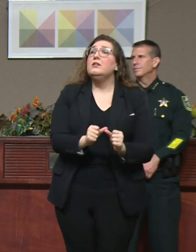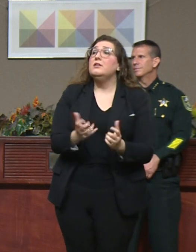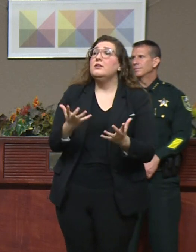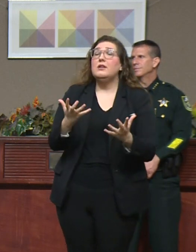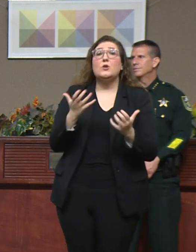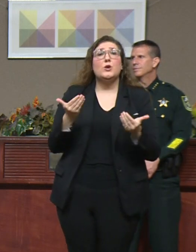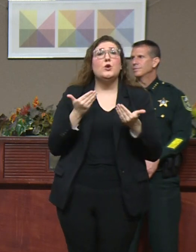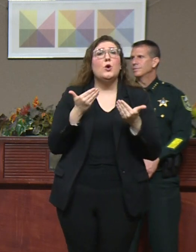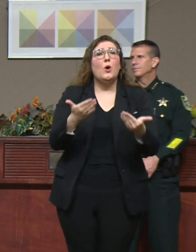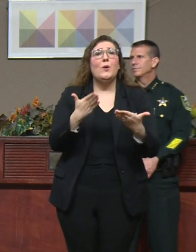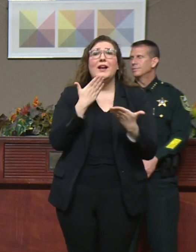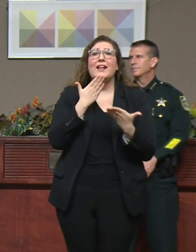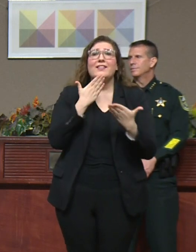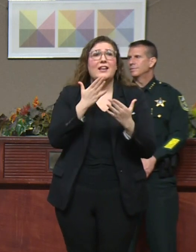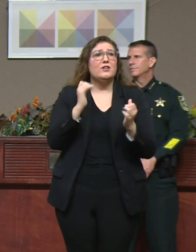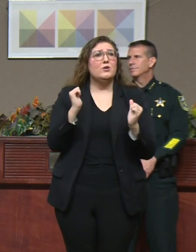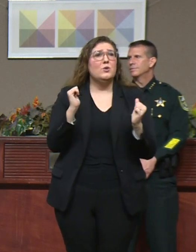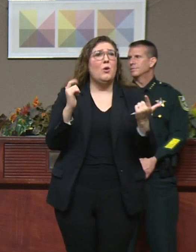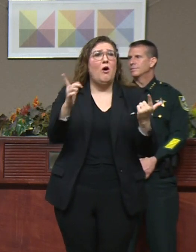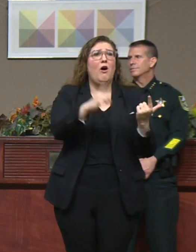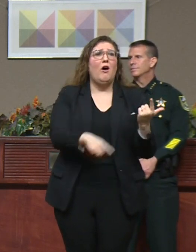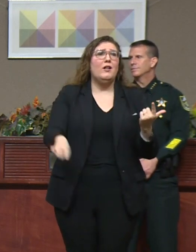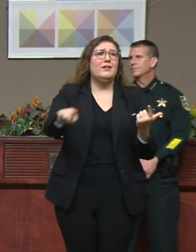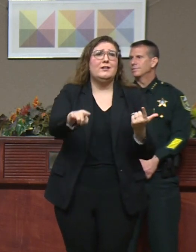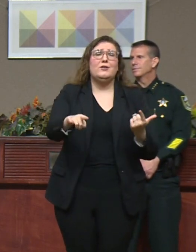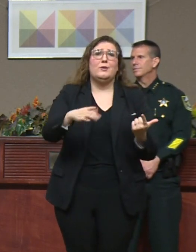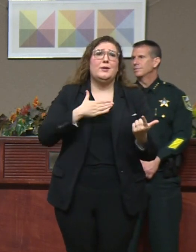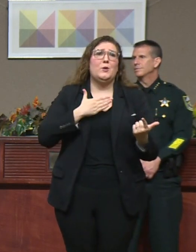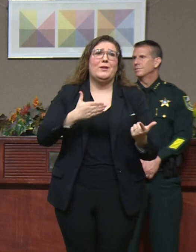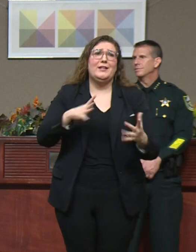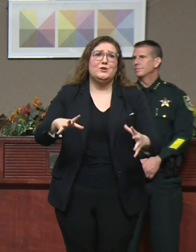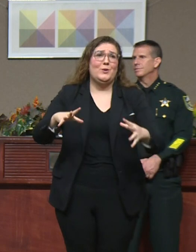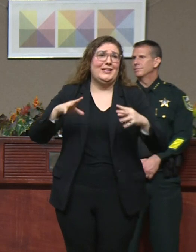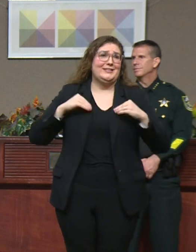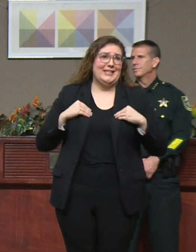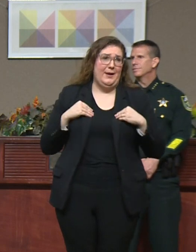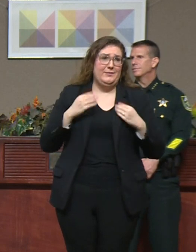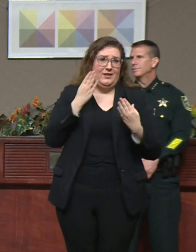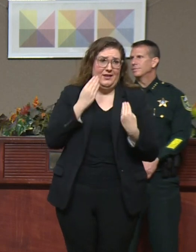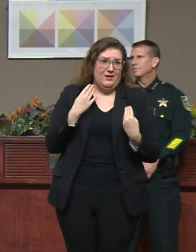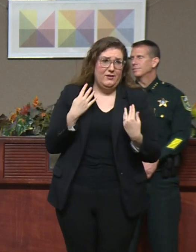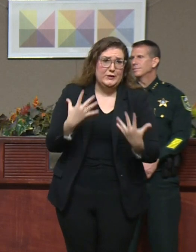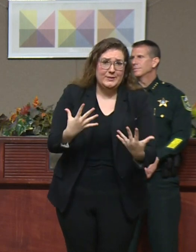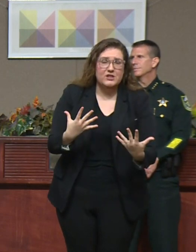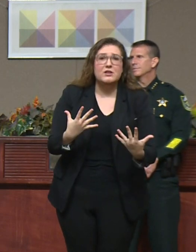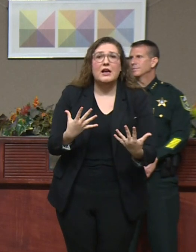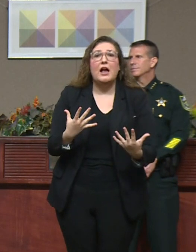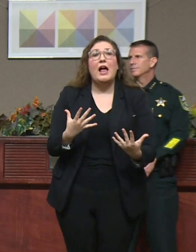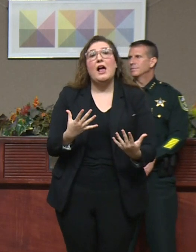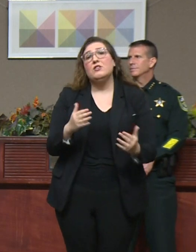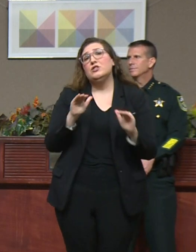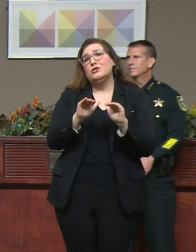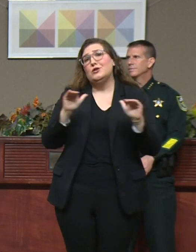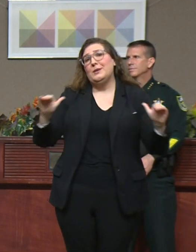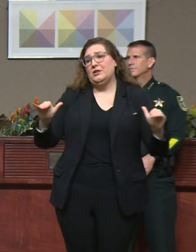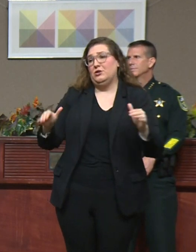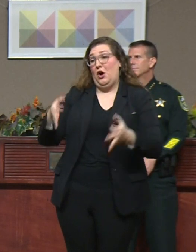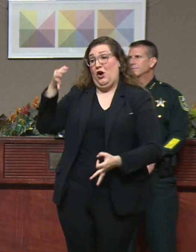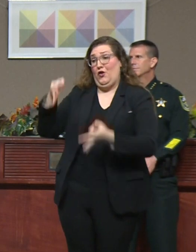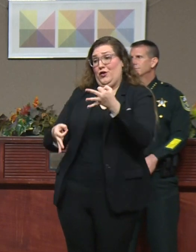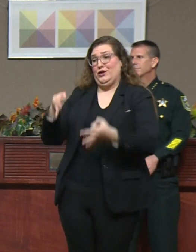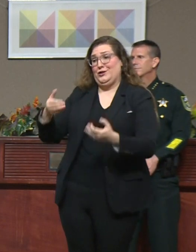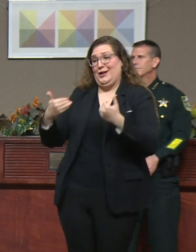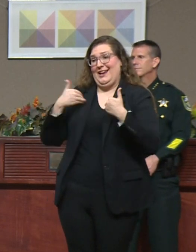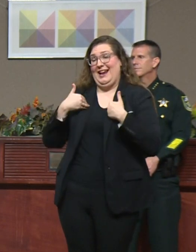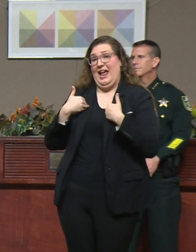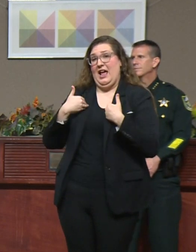appreciation to those of you who have engaged in disseminating this message and remind you that the circuit has a dedicated COVID-19